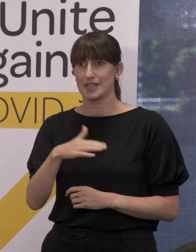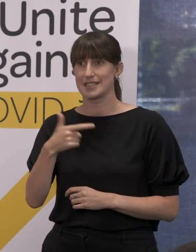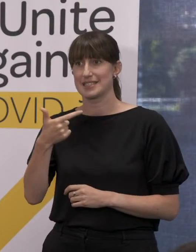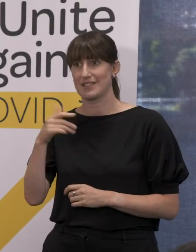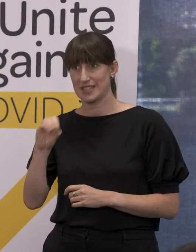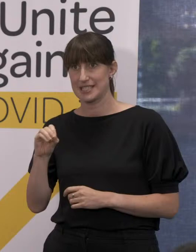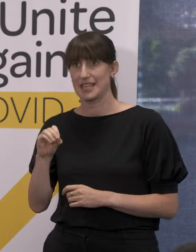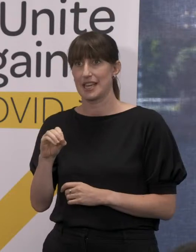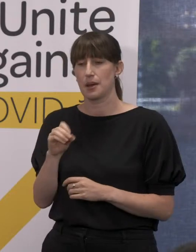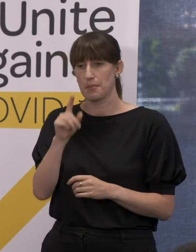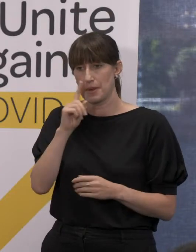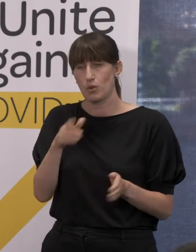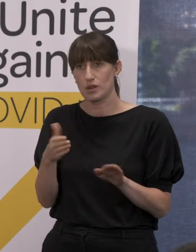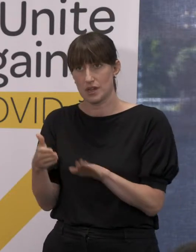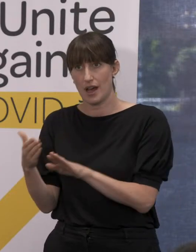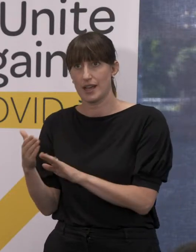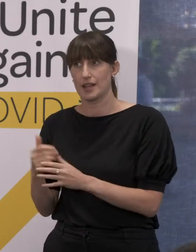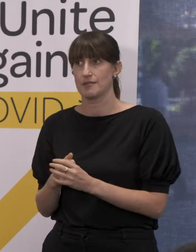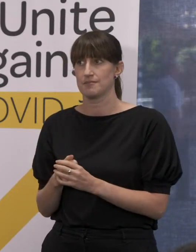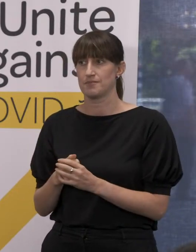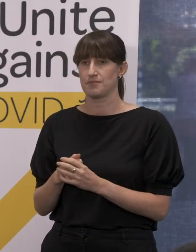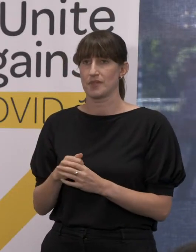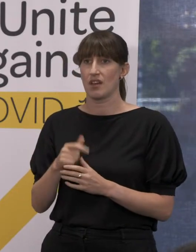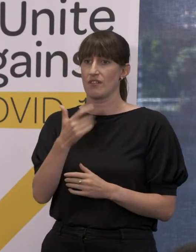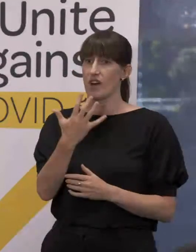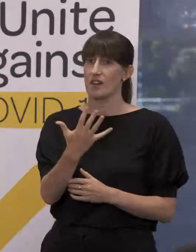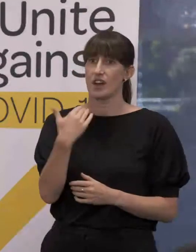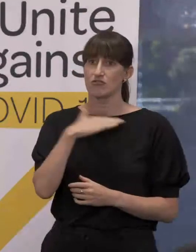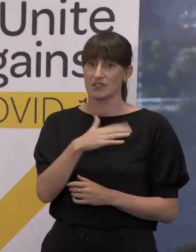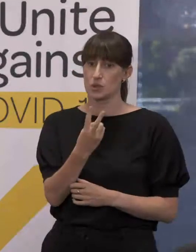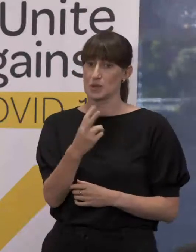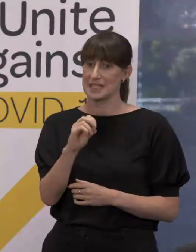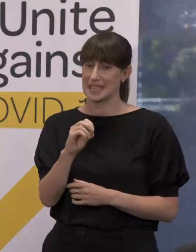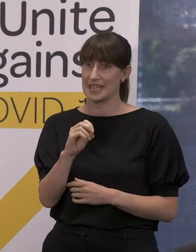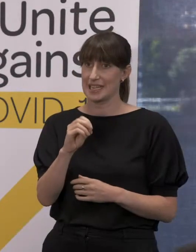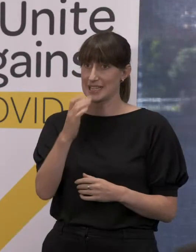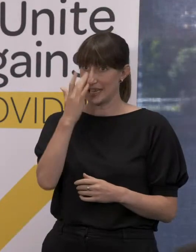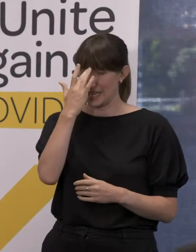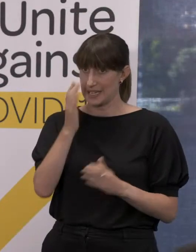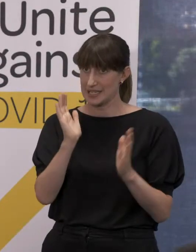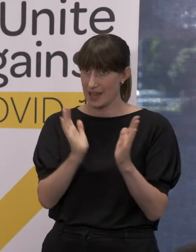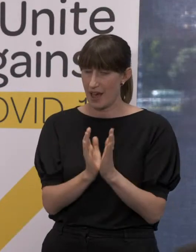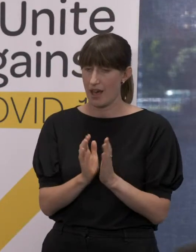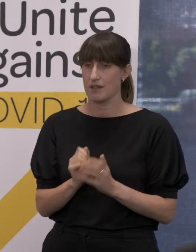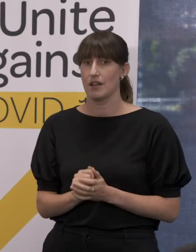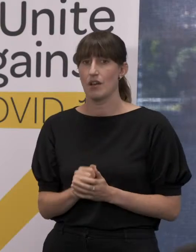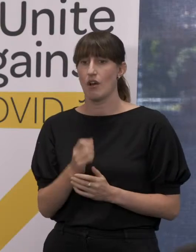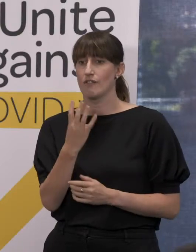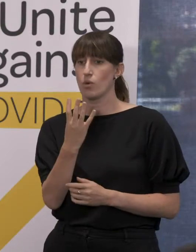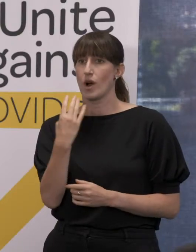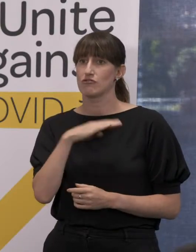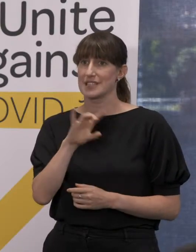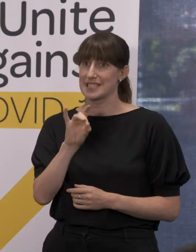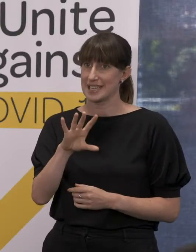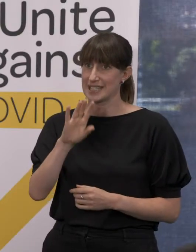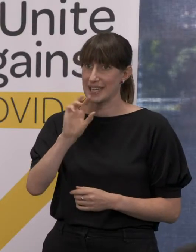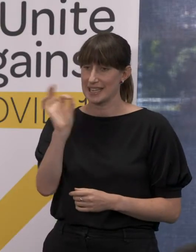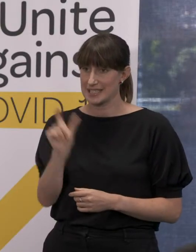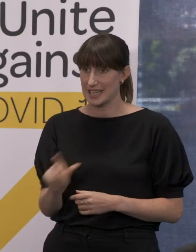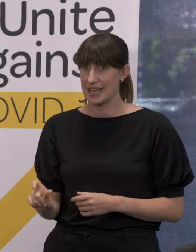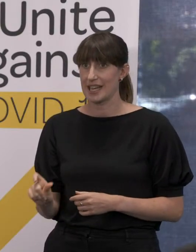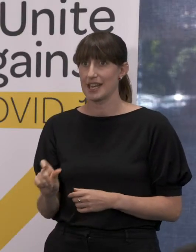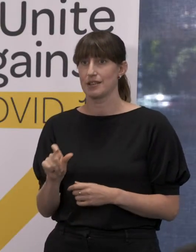over the last week, 520 in India, that is on the increase, 410 in Italy, 380 in Poland,